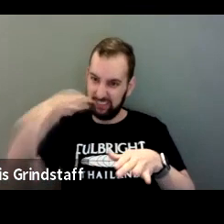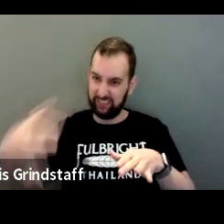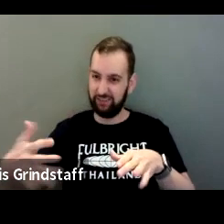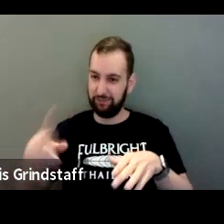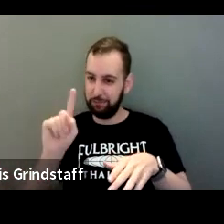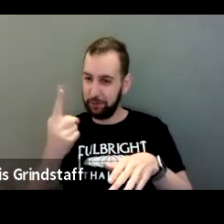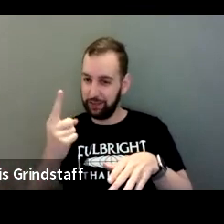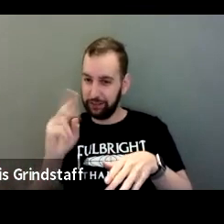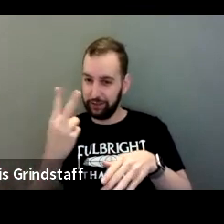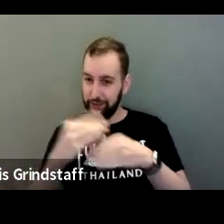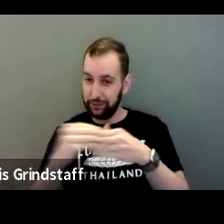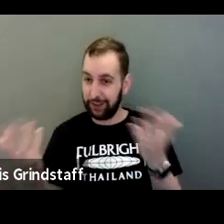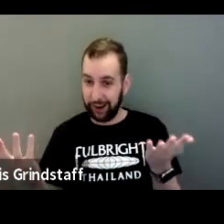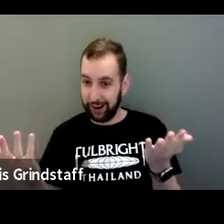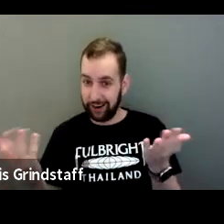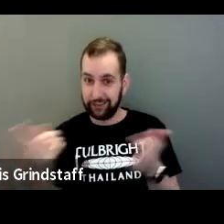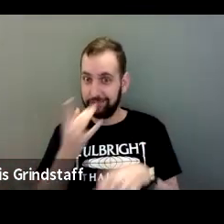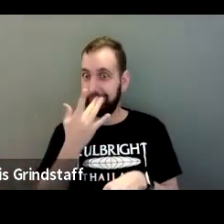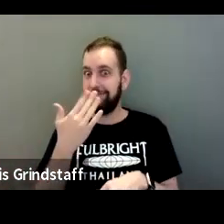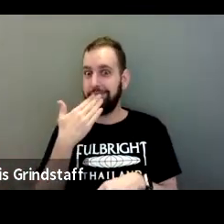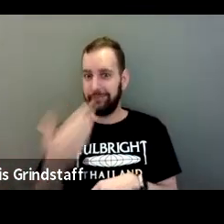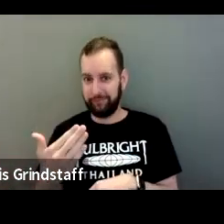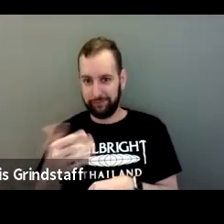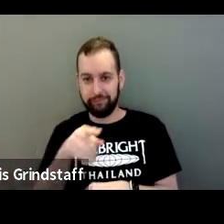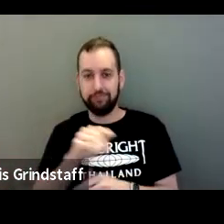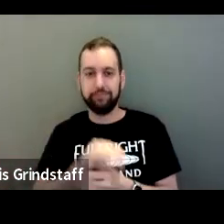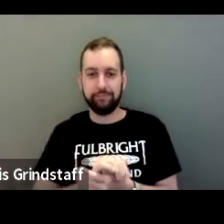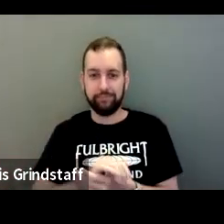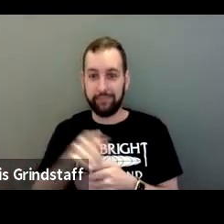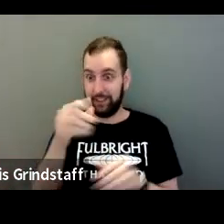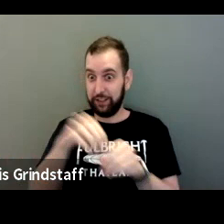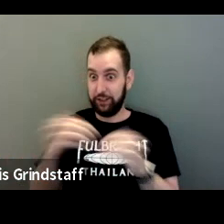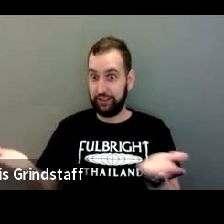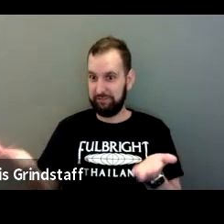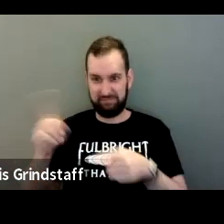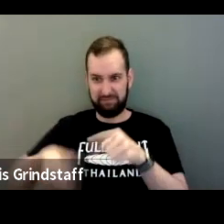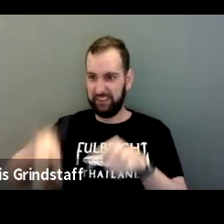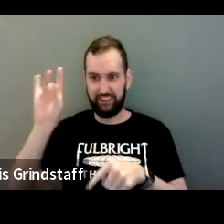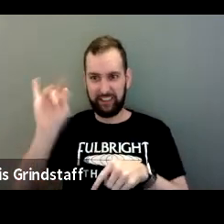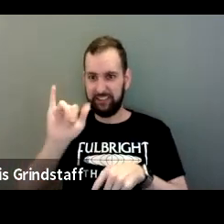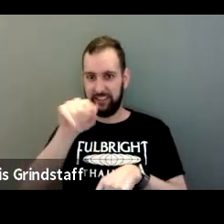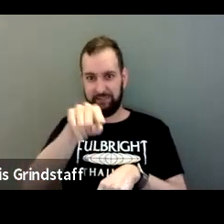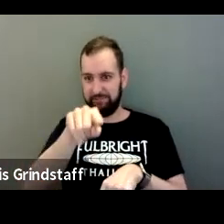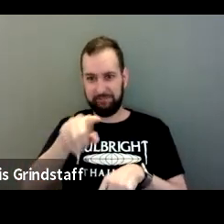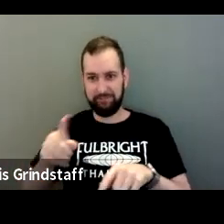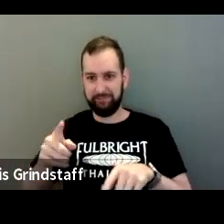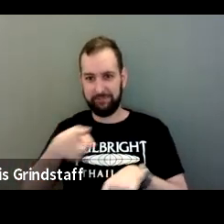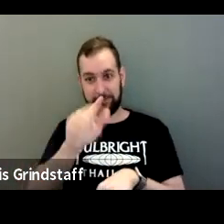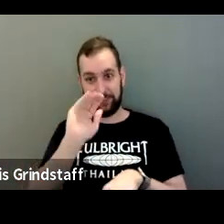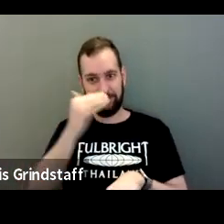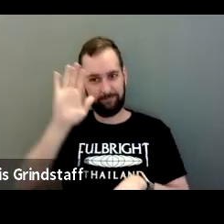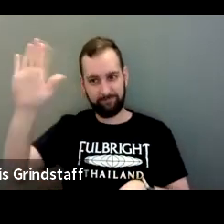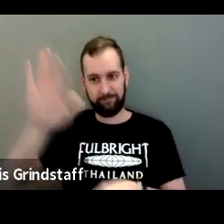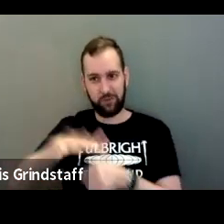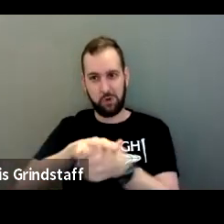Went to eat there. So you get this huge plate of food for only $1 or $2. And you